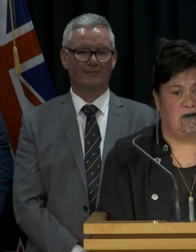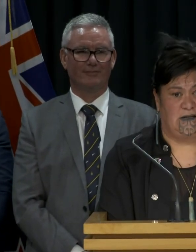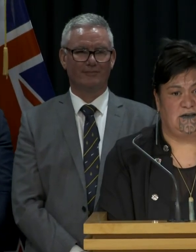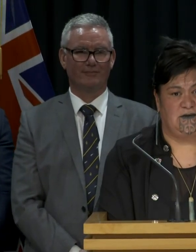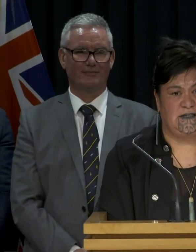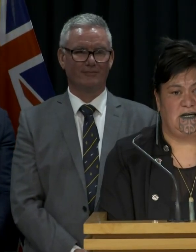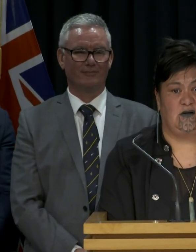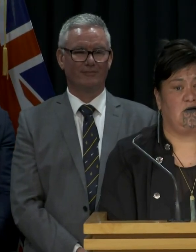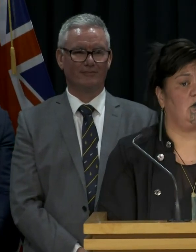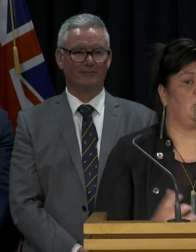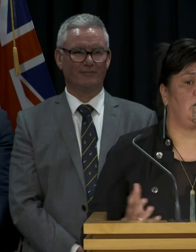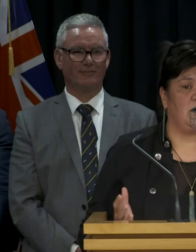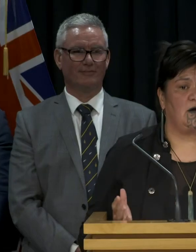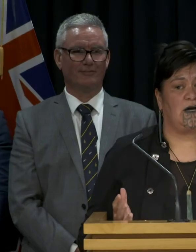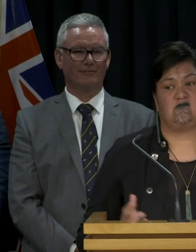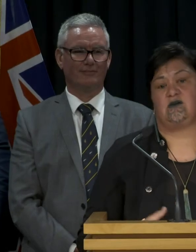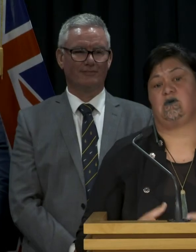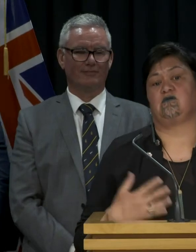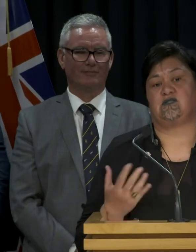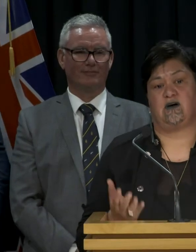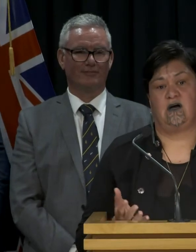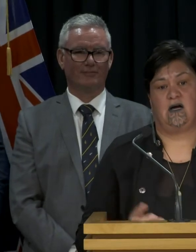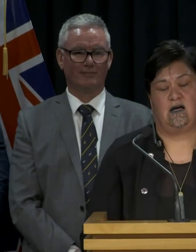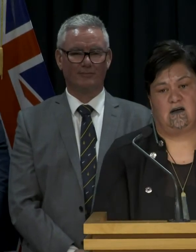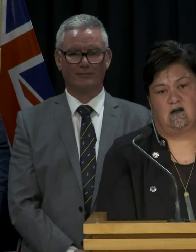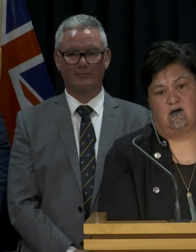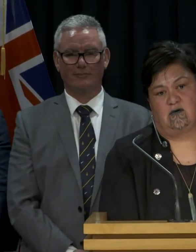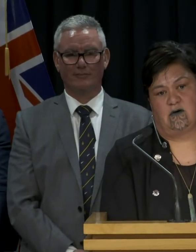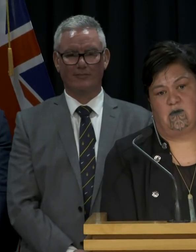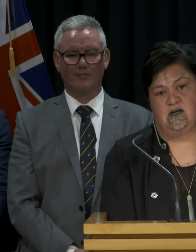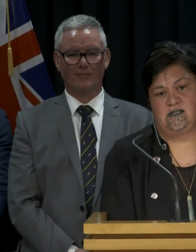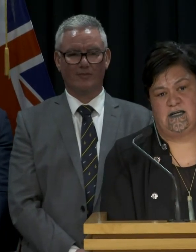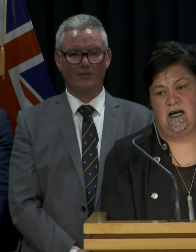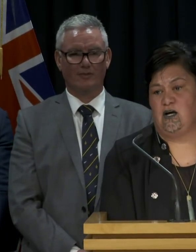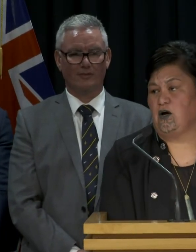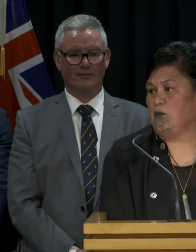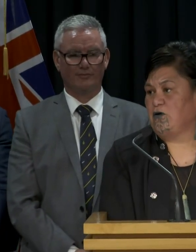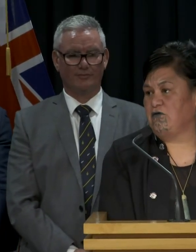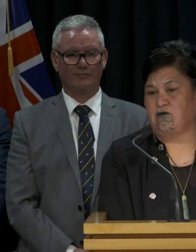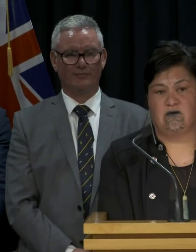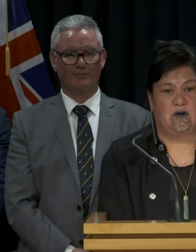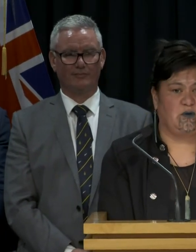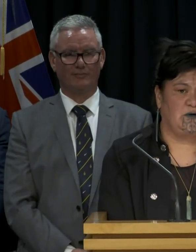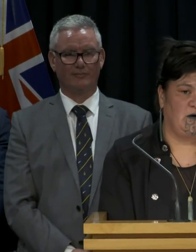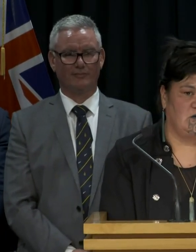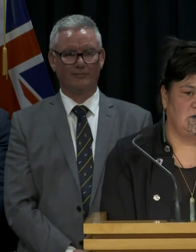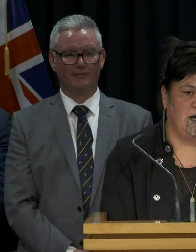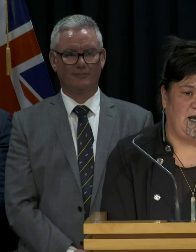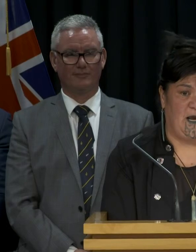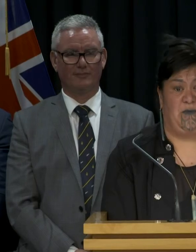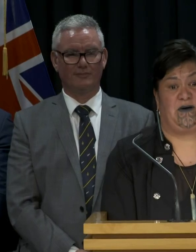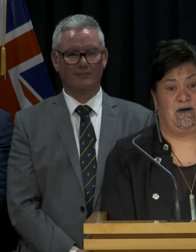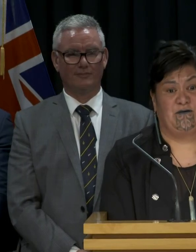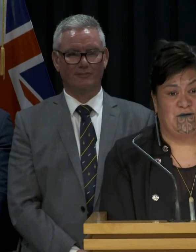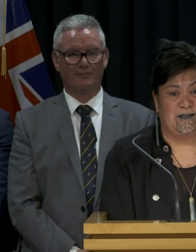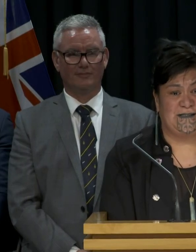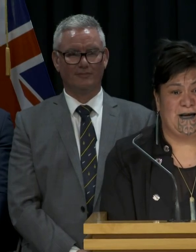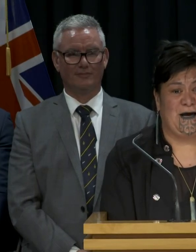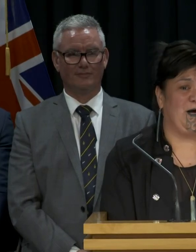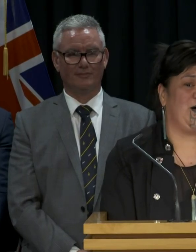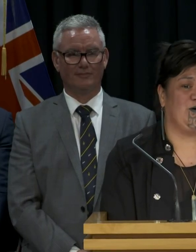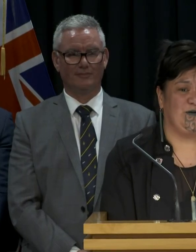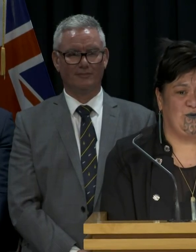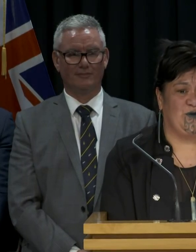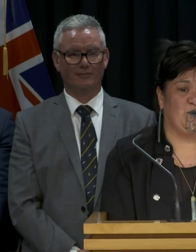our connectivity, not only within our country, but also in the global community. No one would have thought that we would hold an APEC